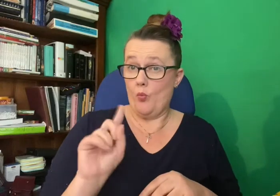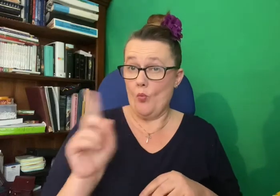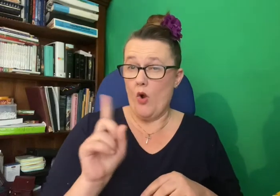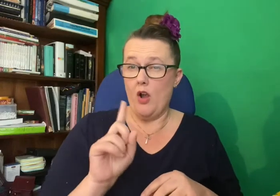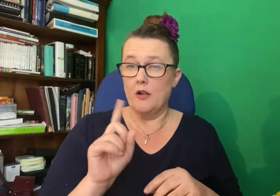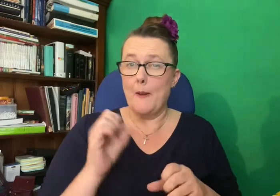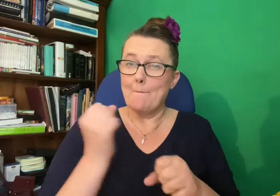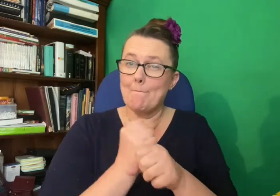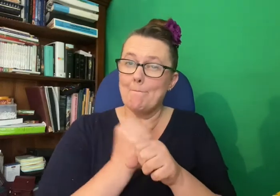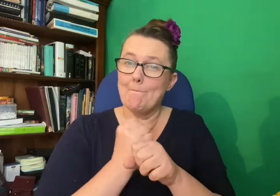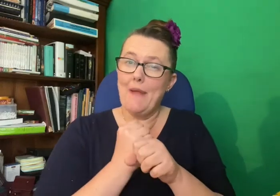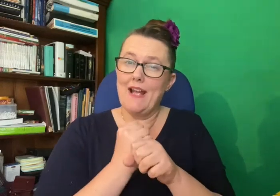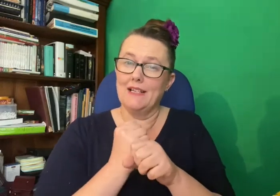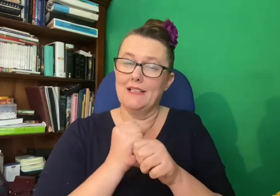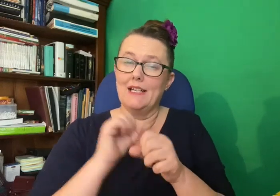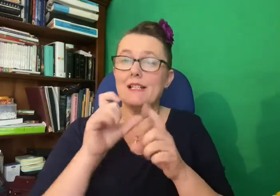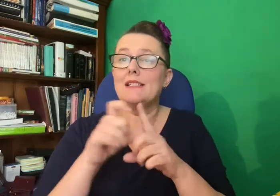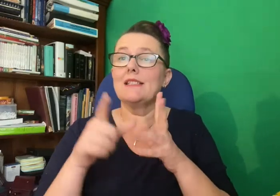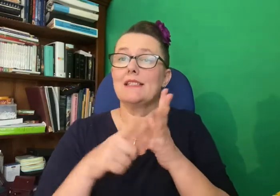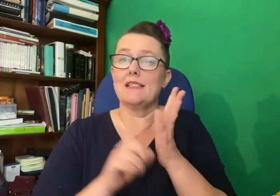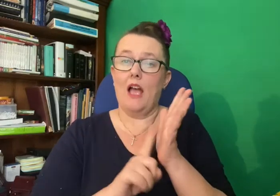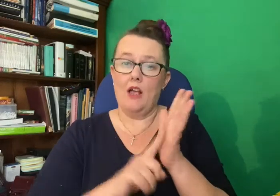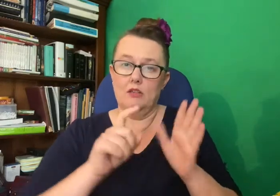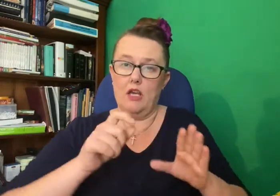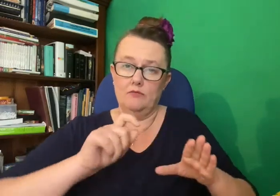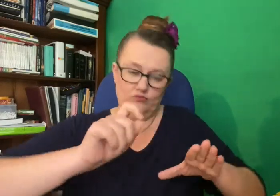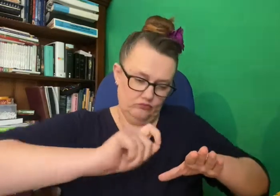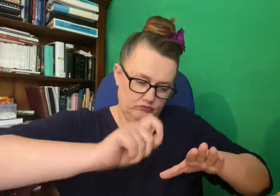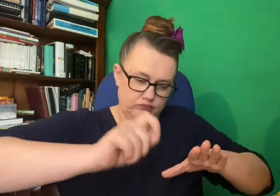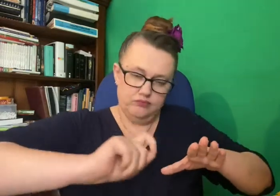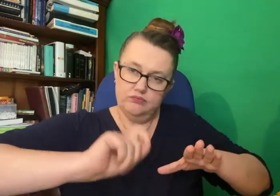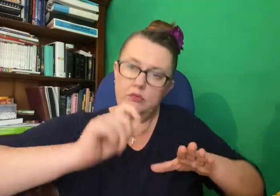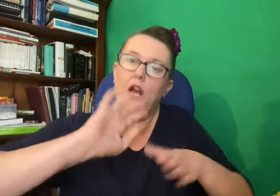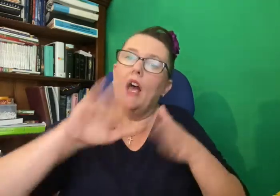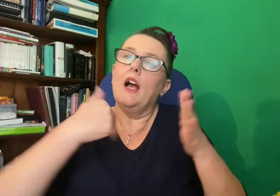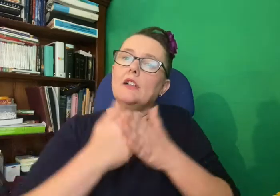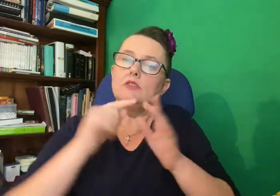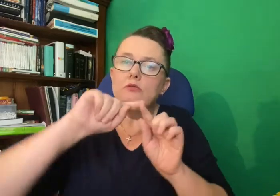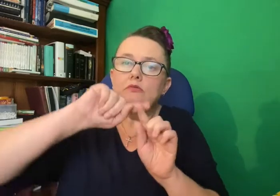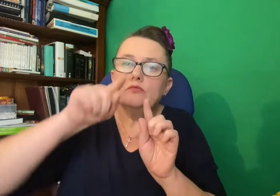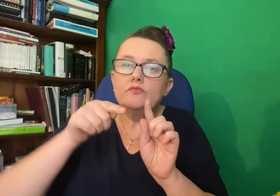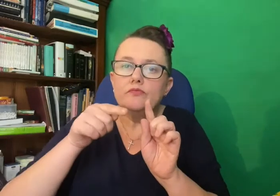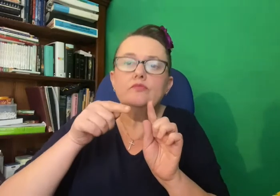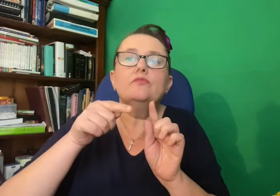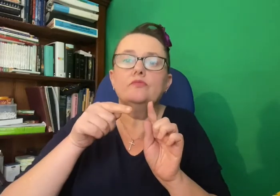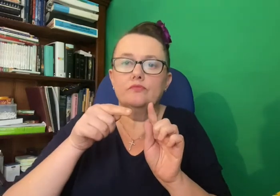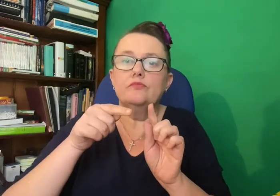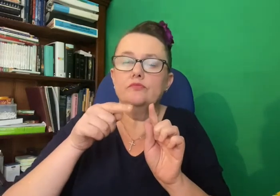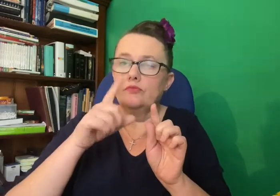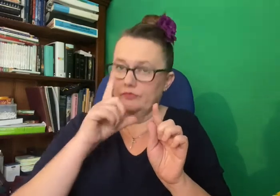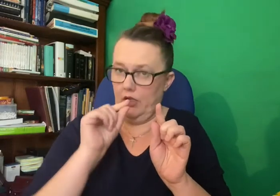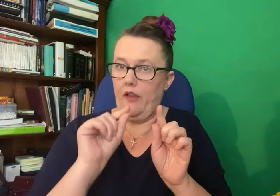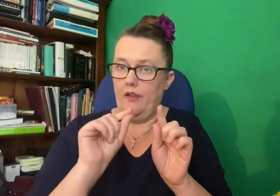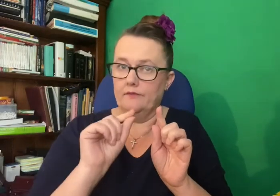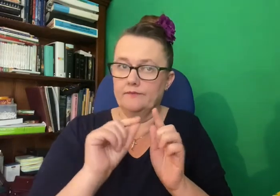It's also possible to use your pencil when you dull the tip and make it